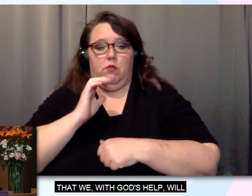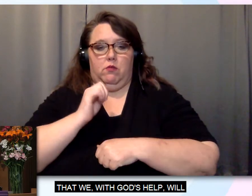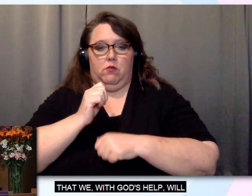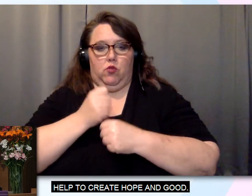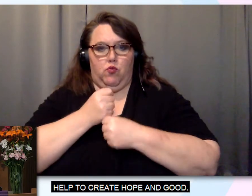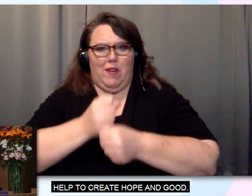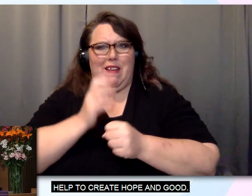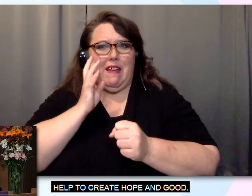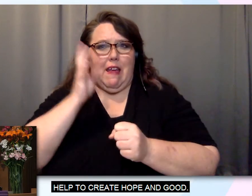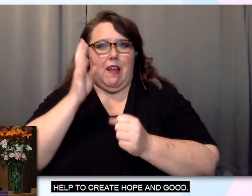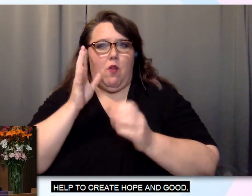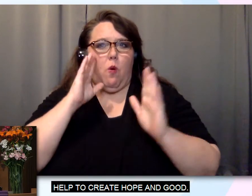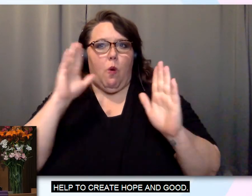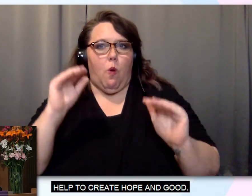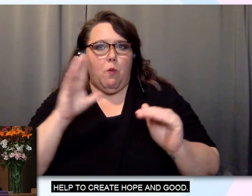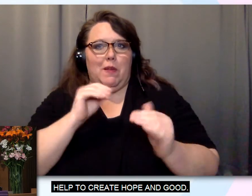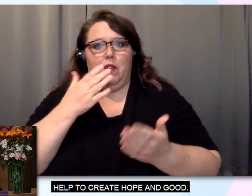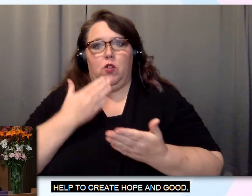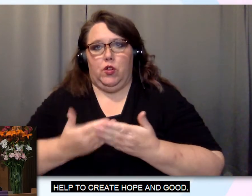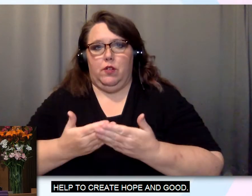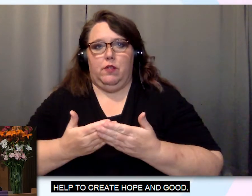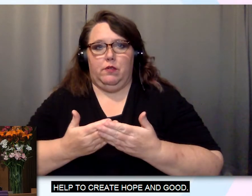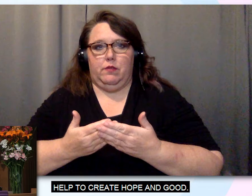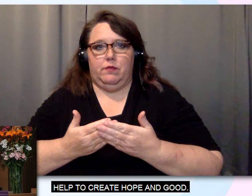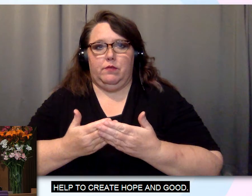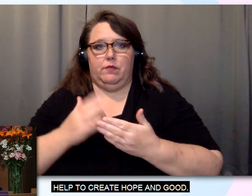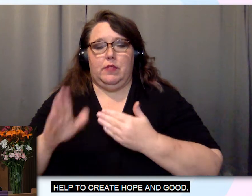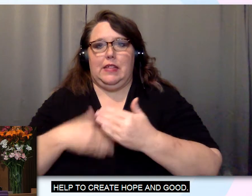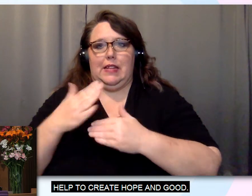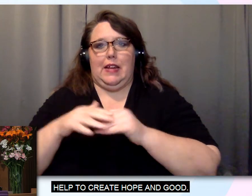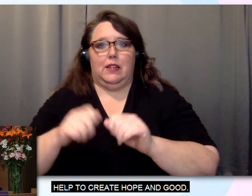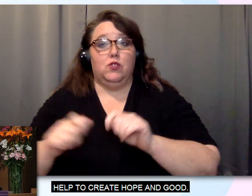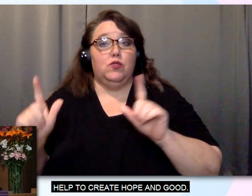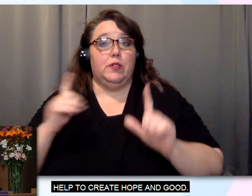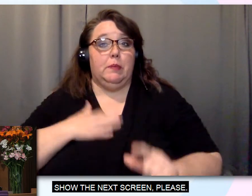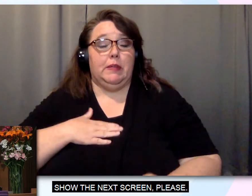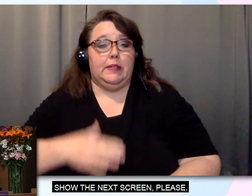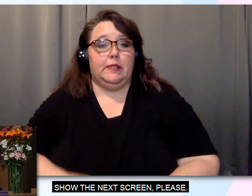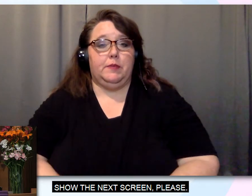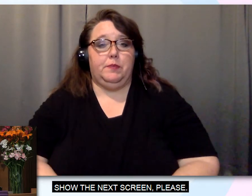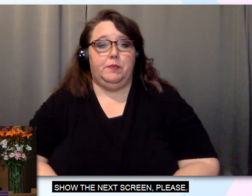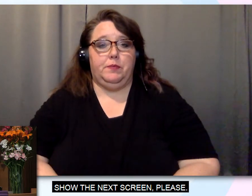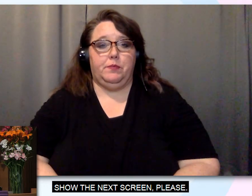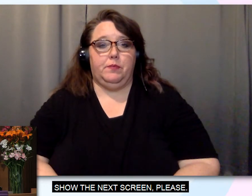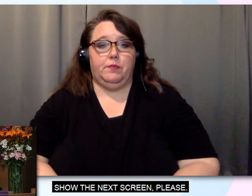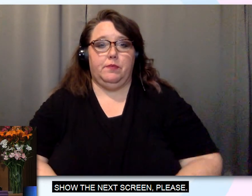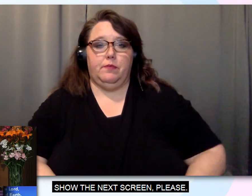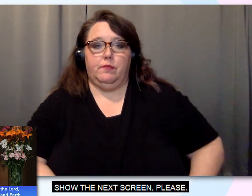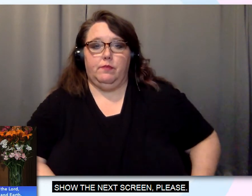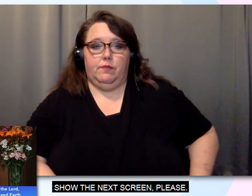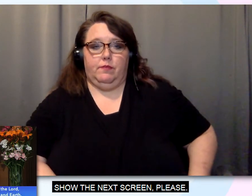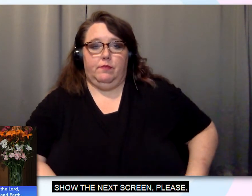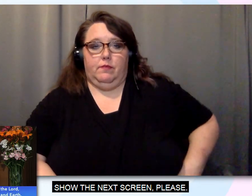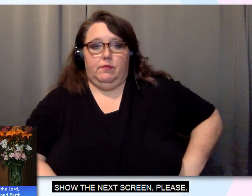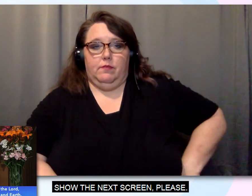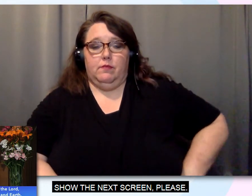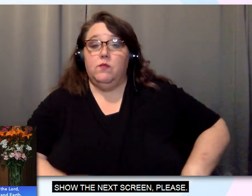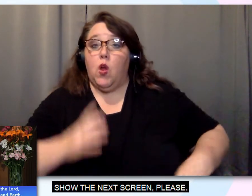help to create hope and good. Show the next screen, please.